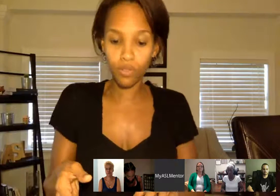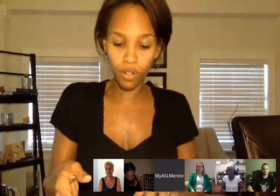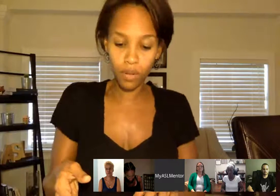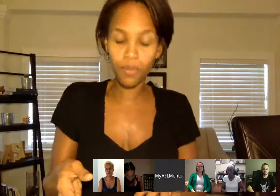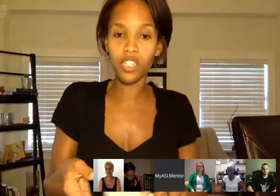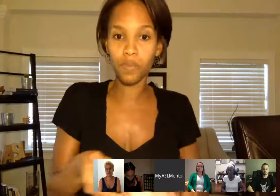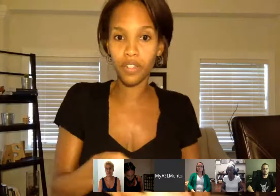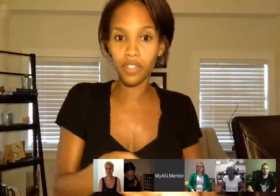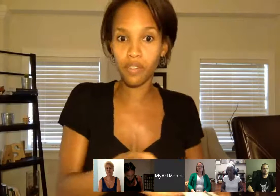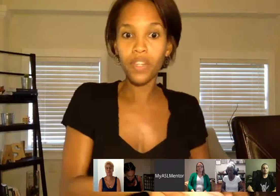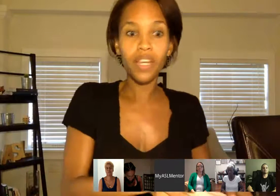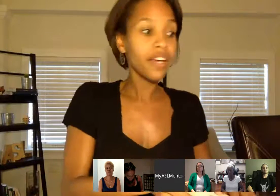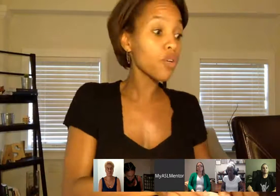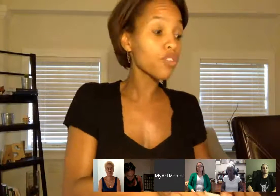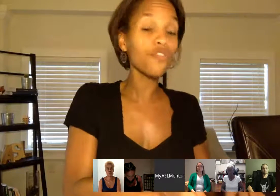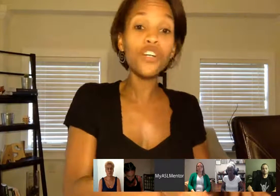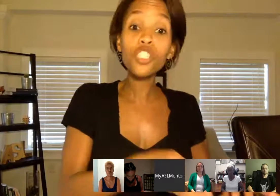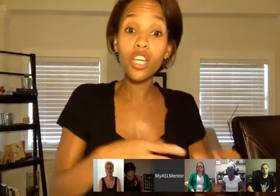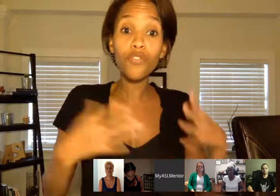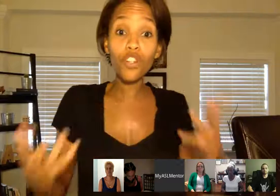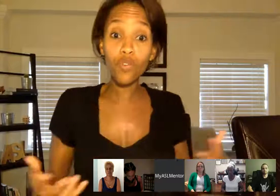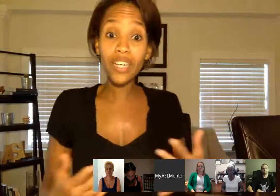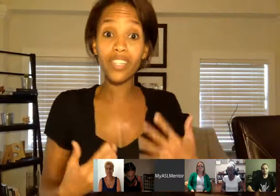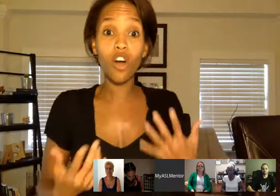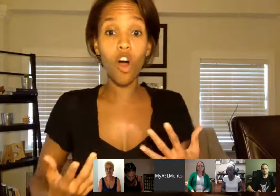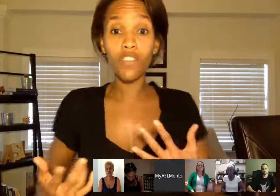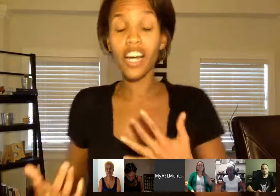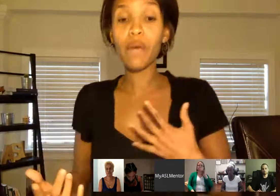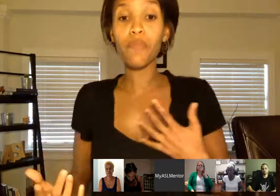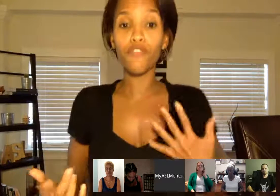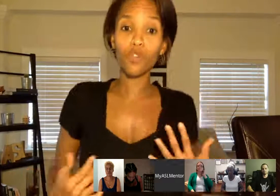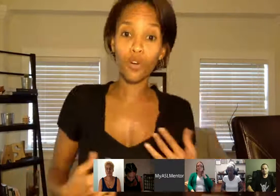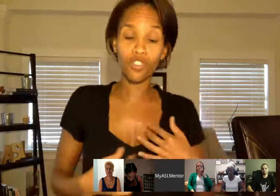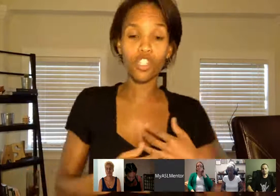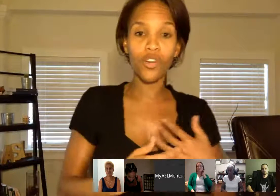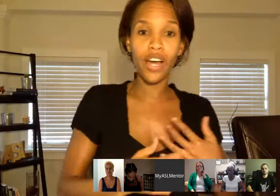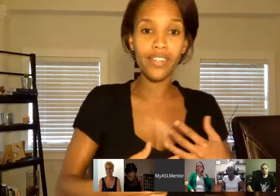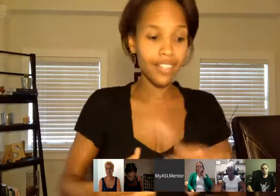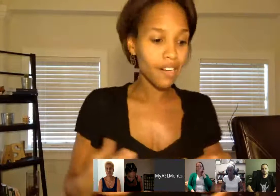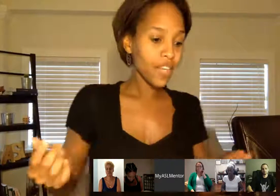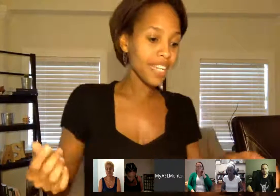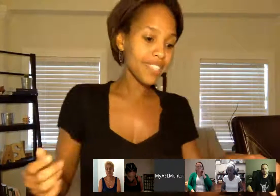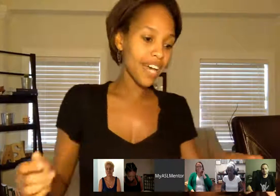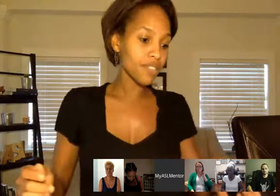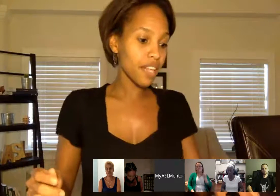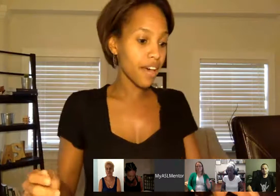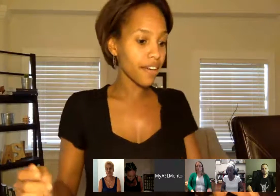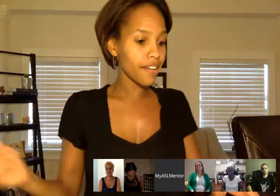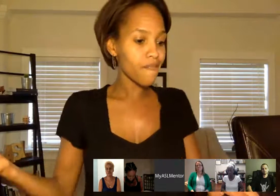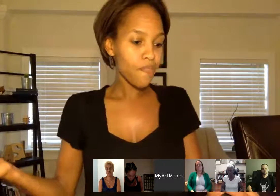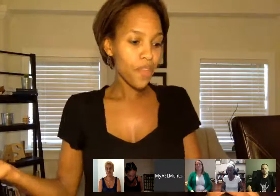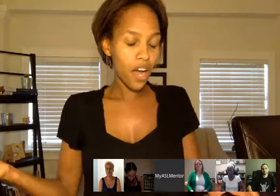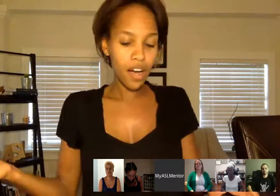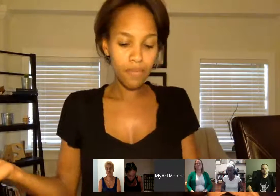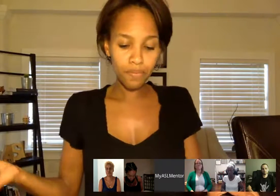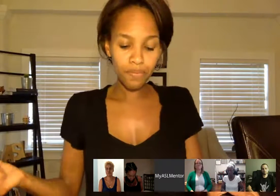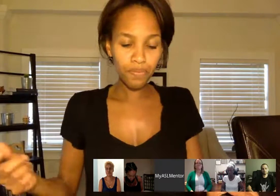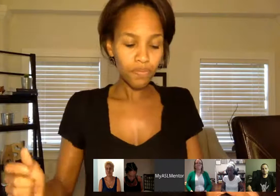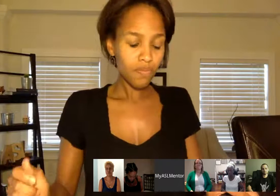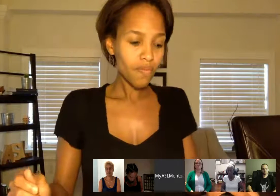hearing participant. In other words, if we're voicing all the time in first-person address, it sounds like,